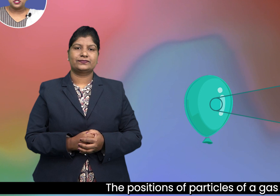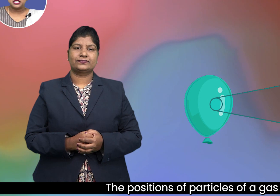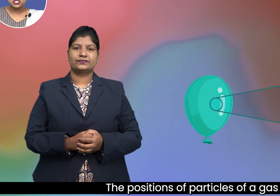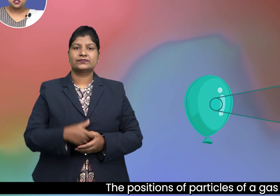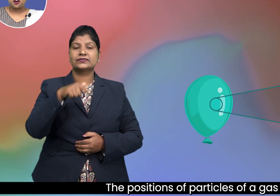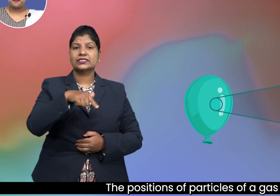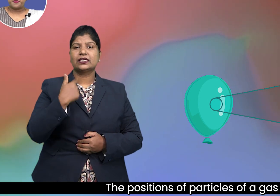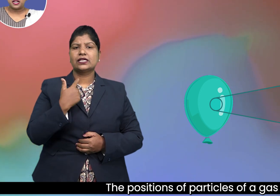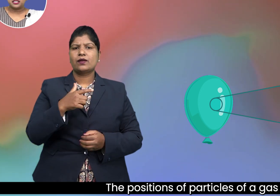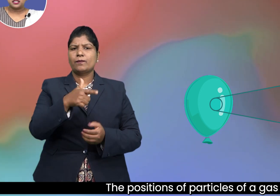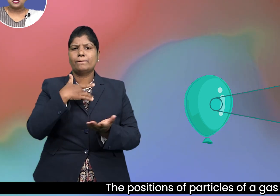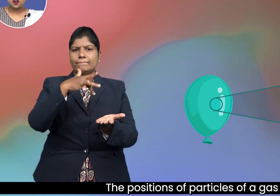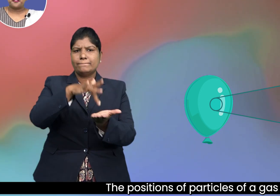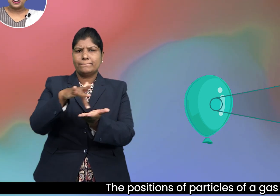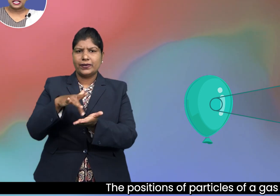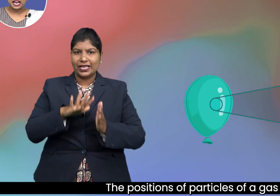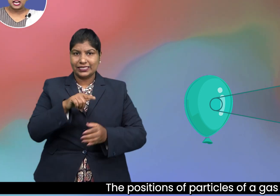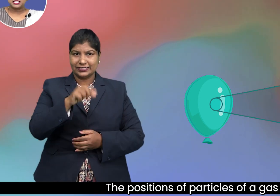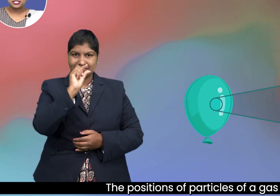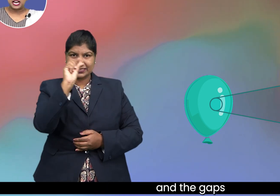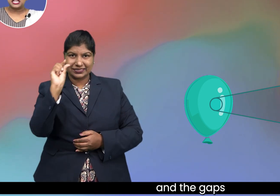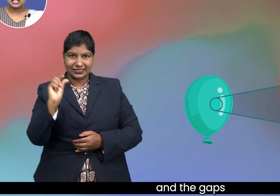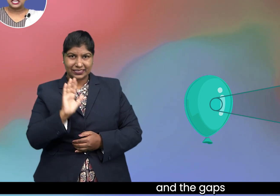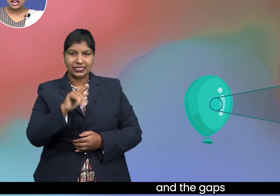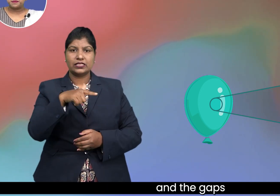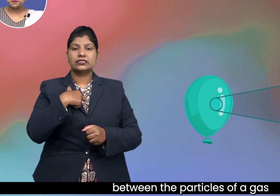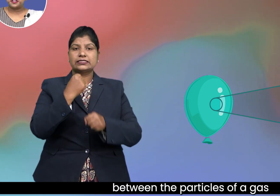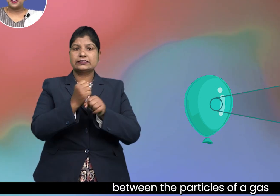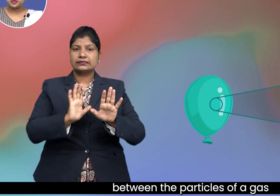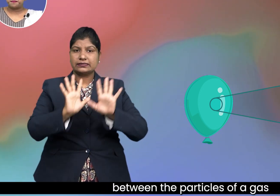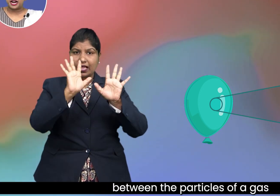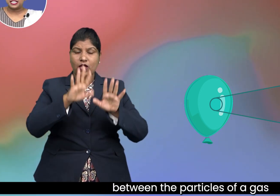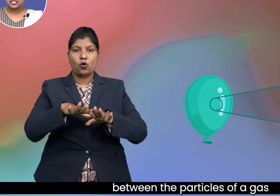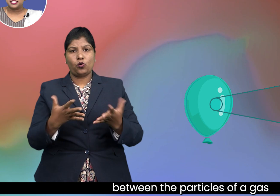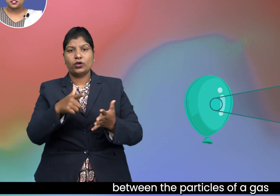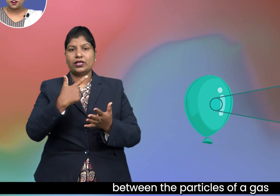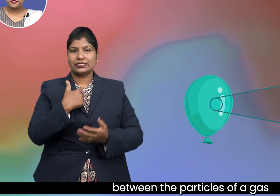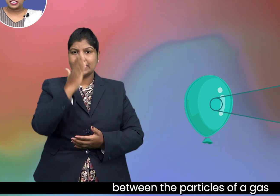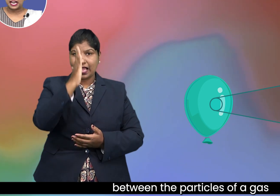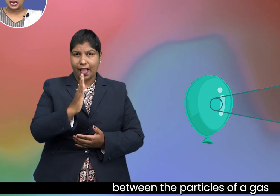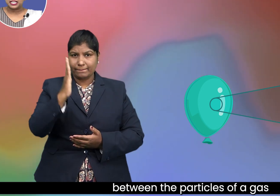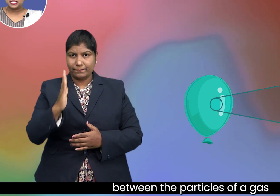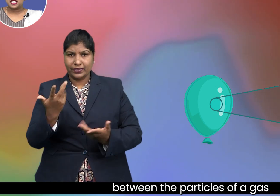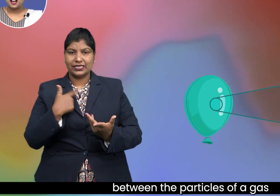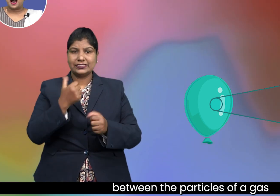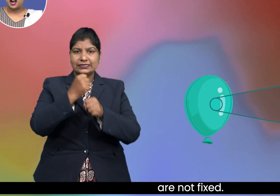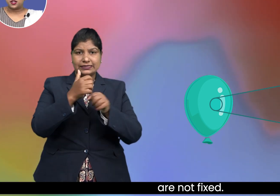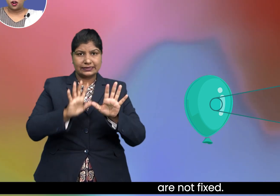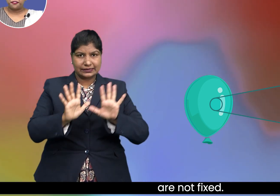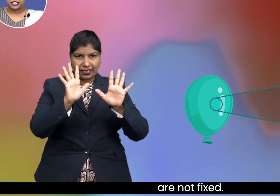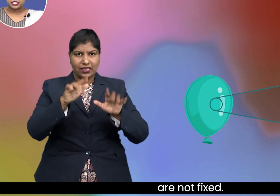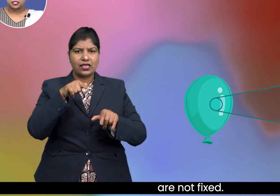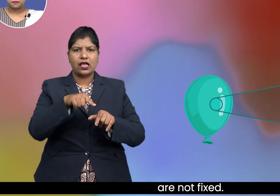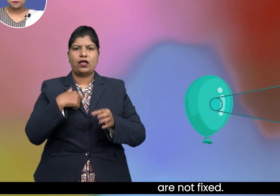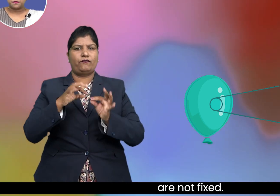The position of particles of a gas and the gaps between the particles of a gas are